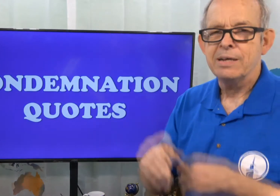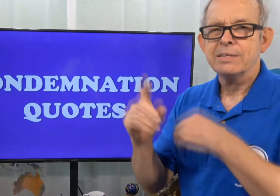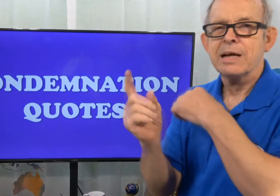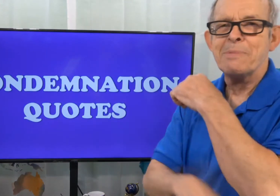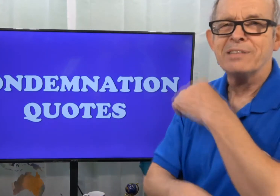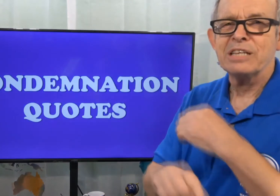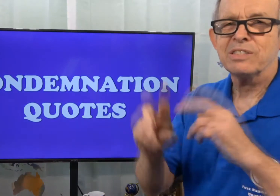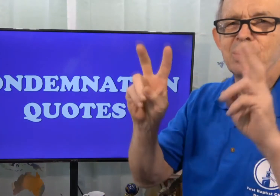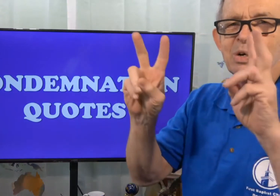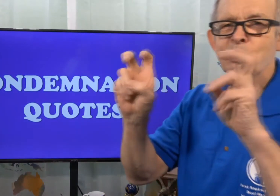Commanded to